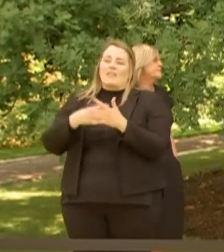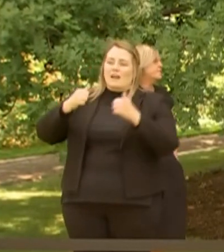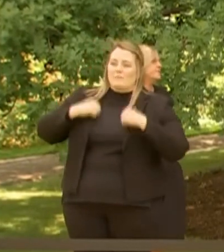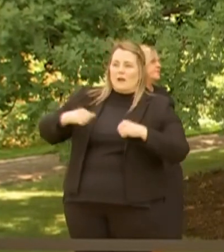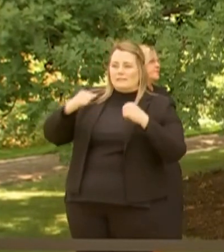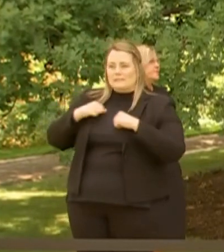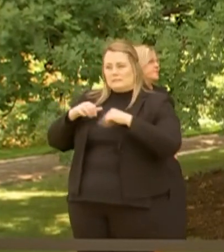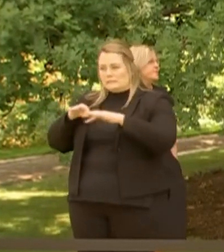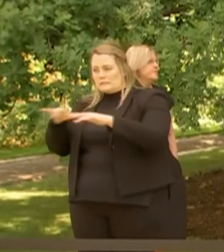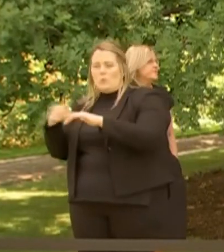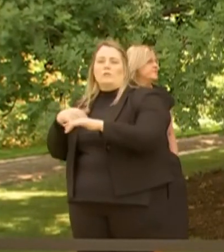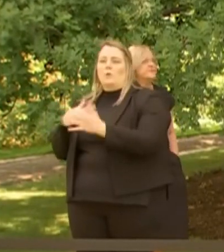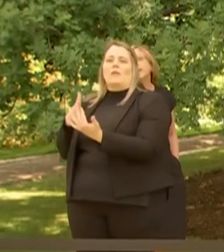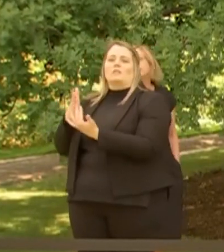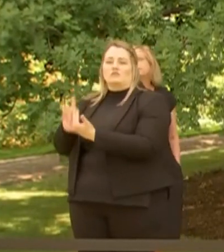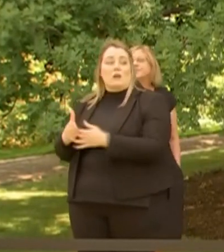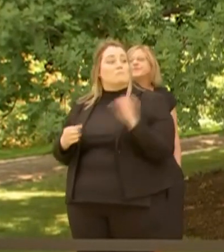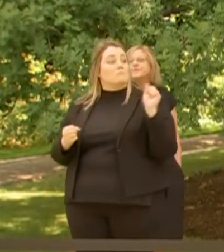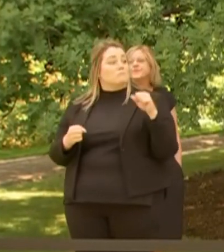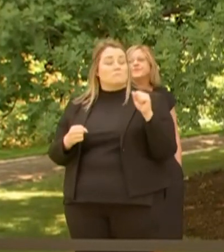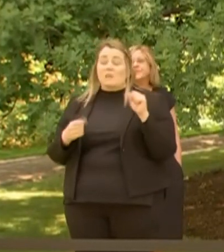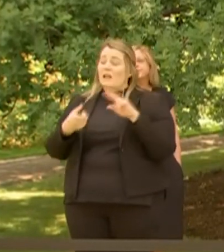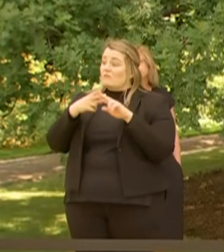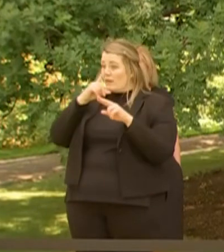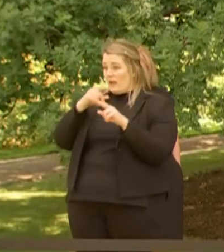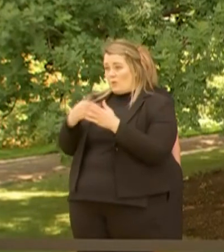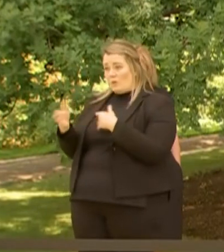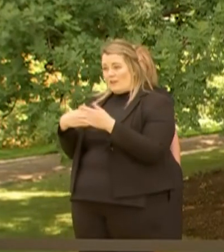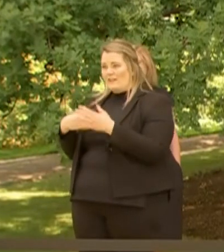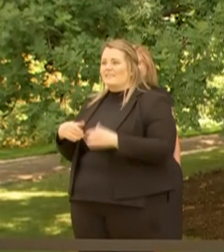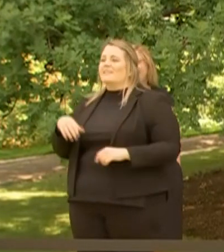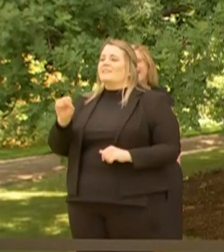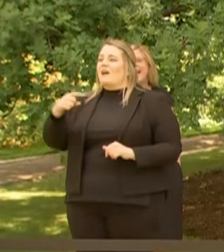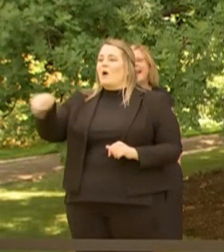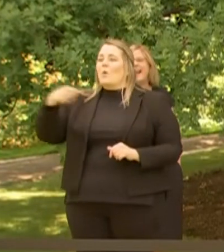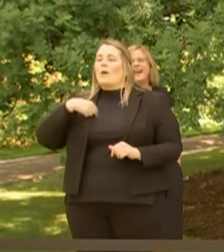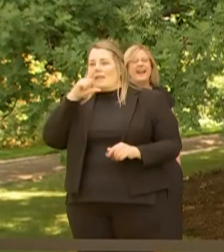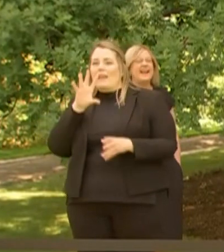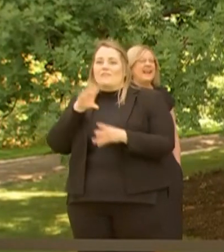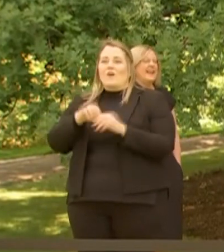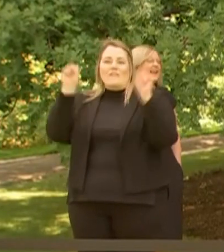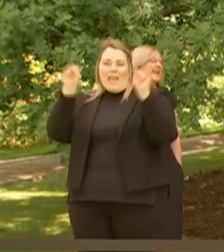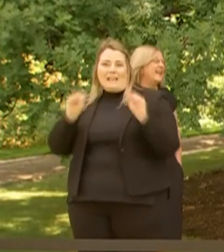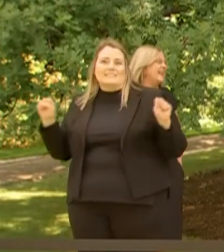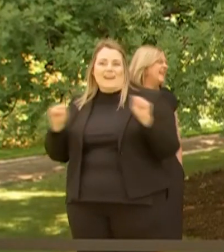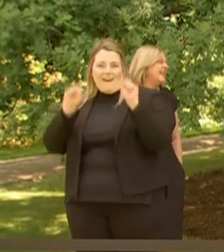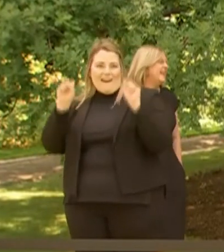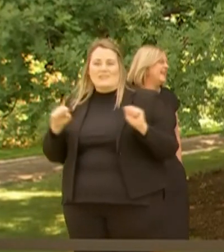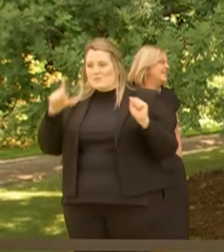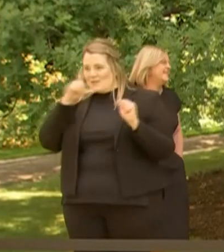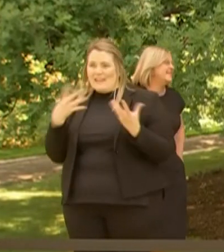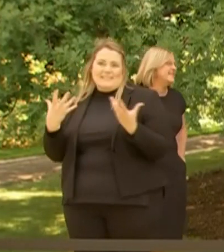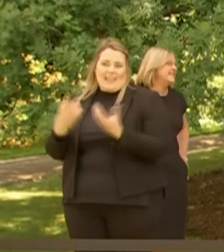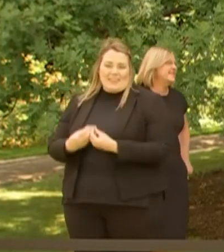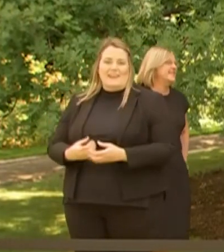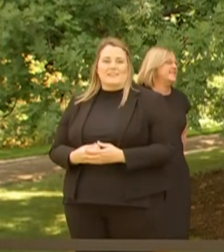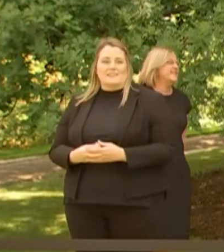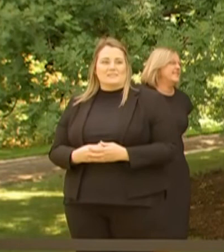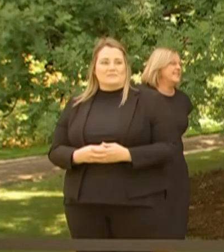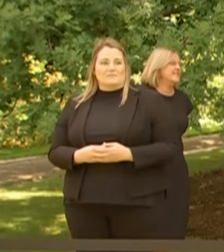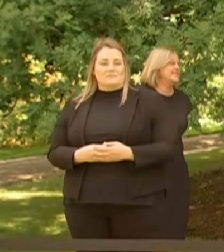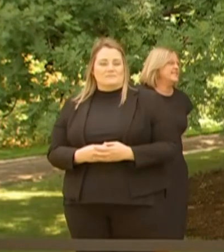to interrupt them, but if we can get you a pooled opportunity, we'll try and do that. That's now a thing. That's now a thing we do, apparently.